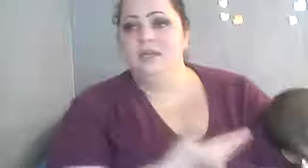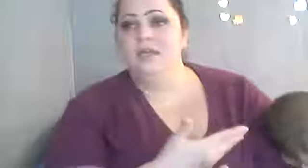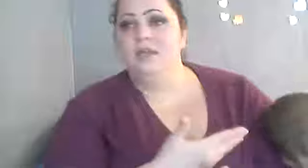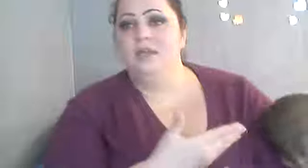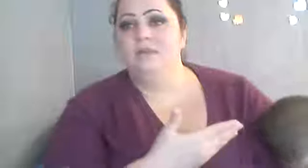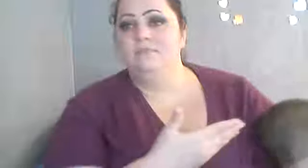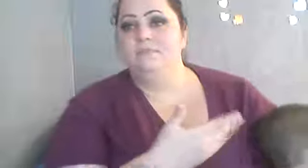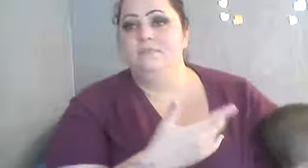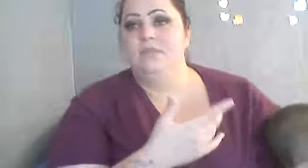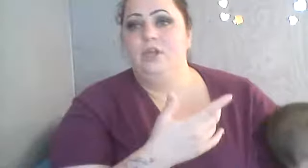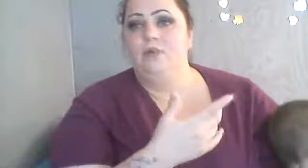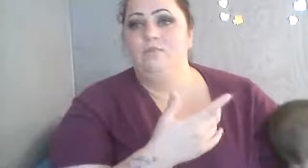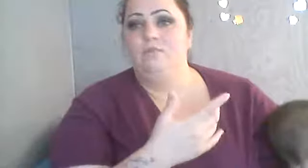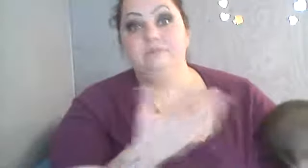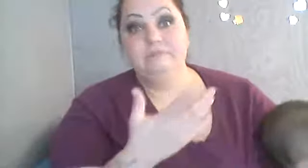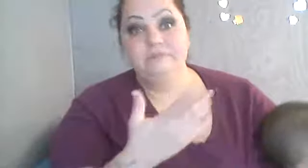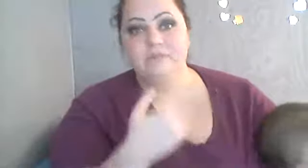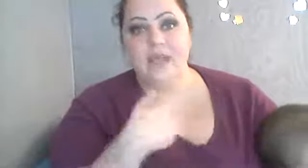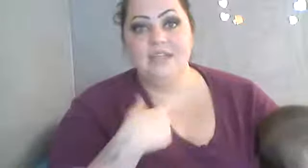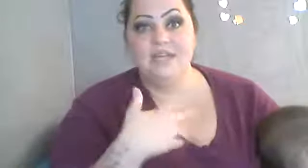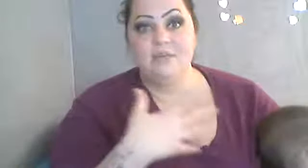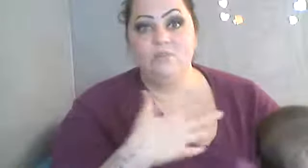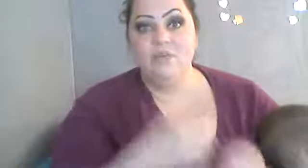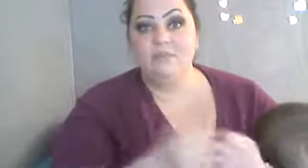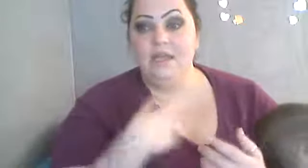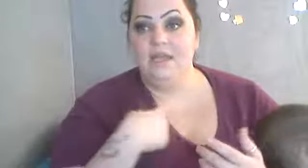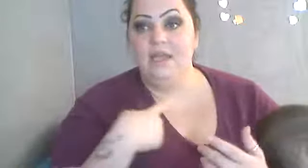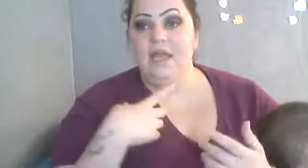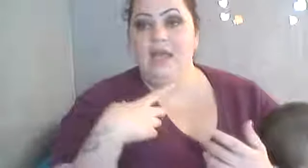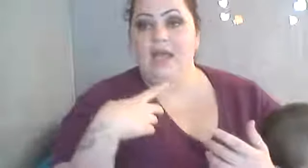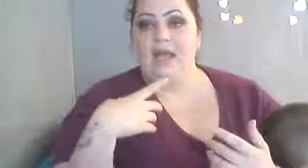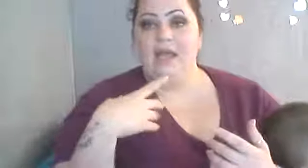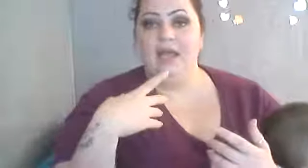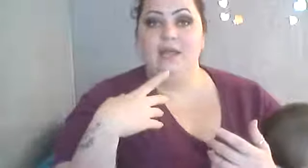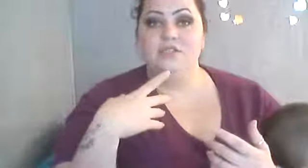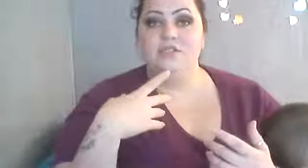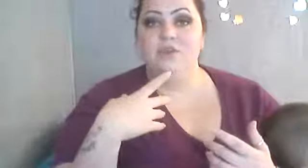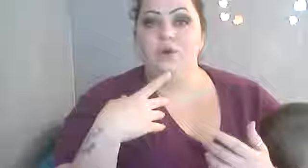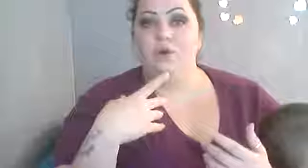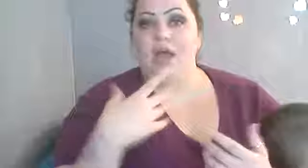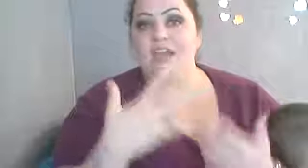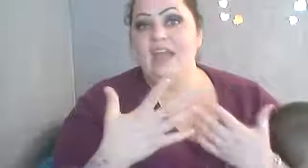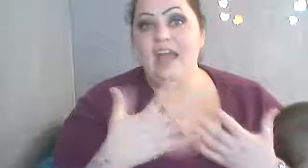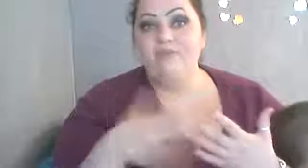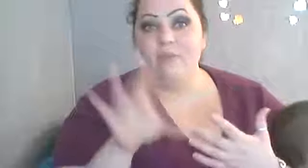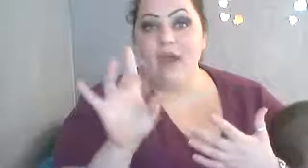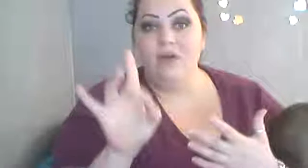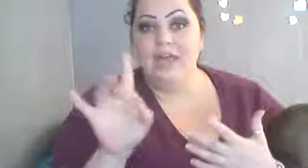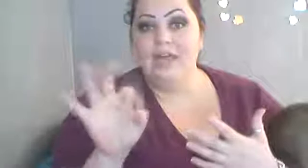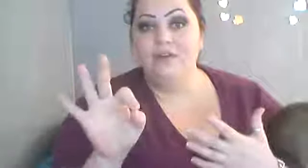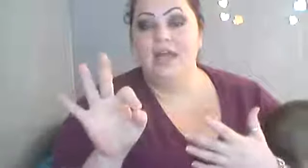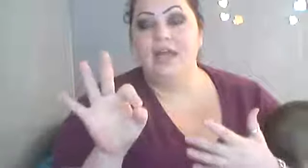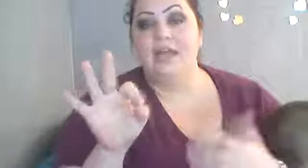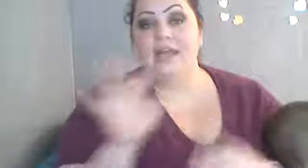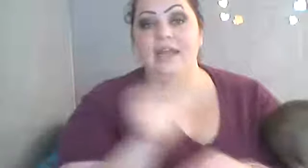son, you know, I take him with me, and so I can't have him out at 8 or 9 at